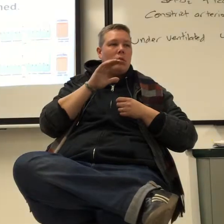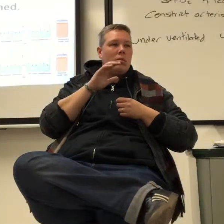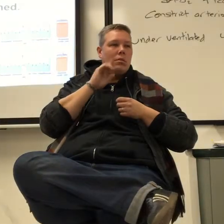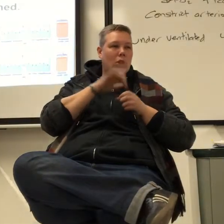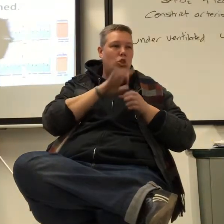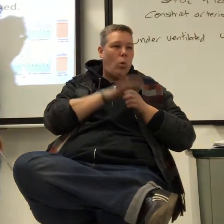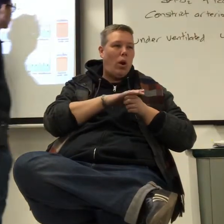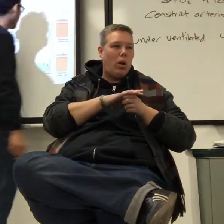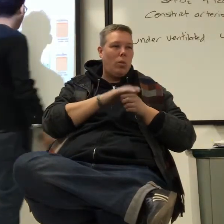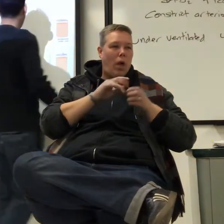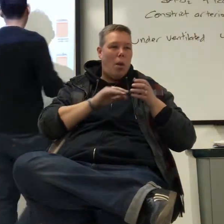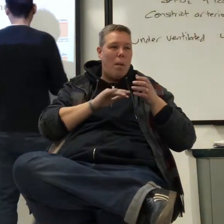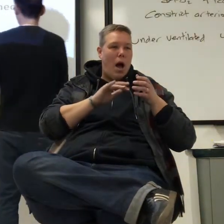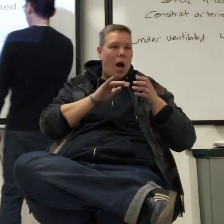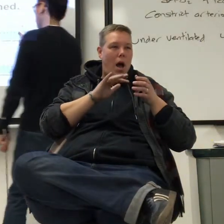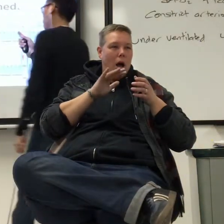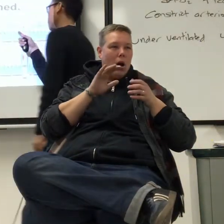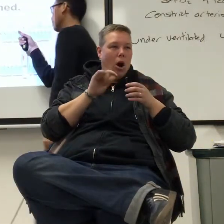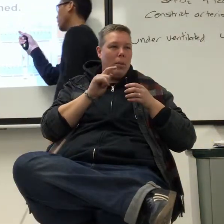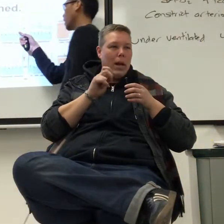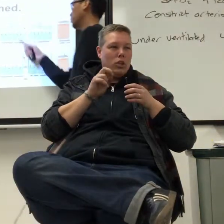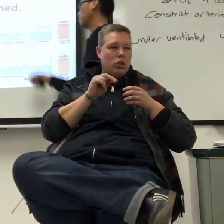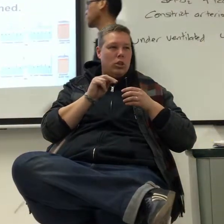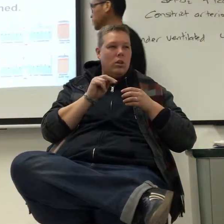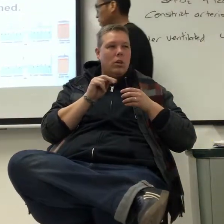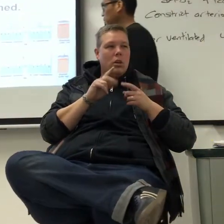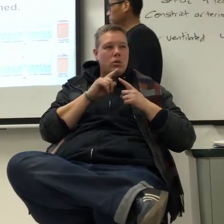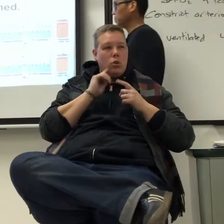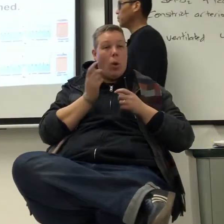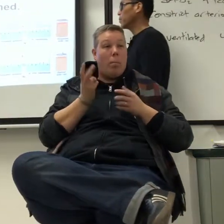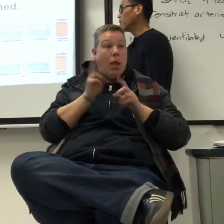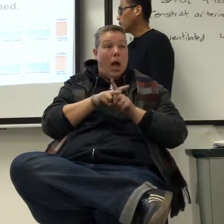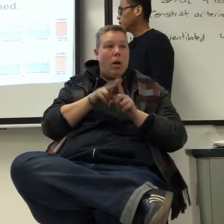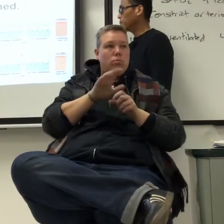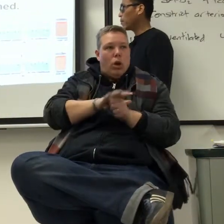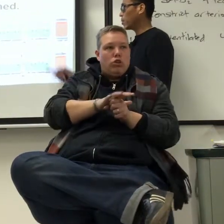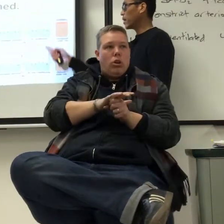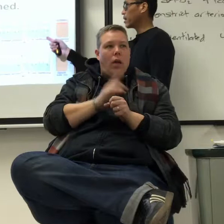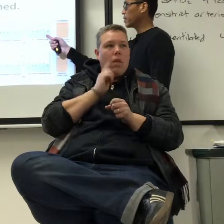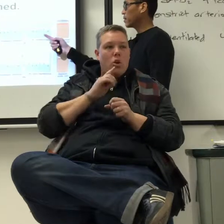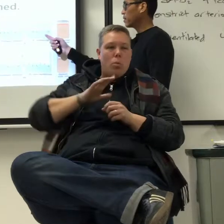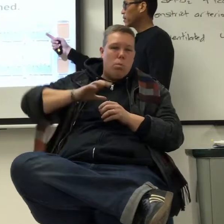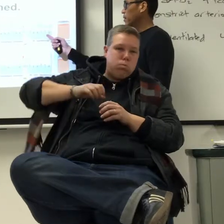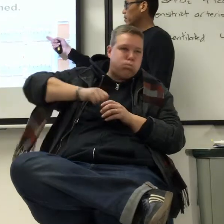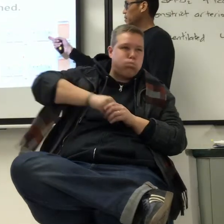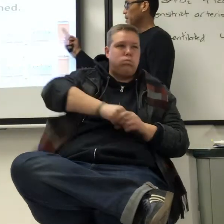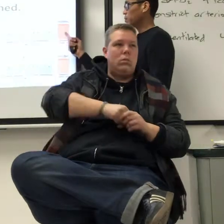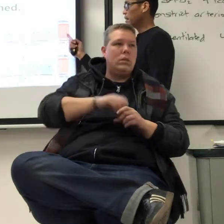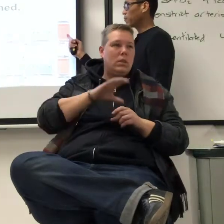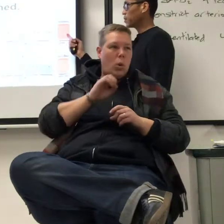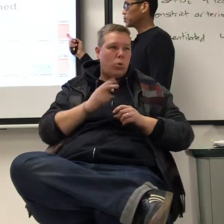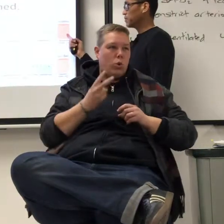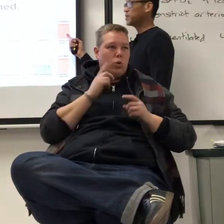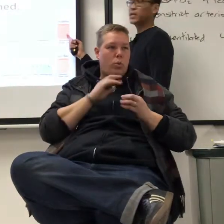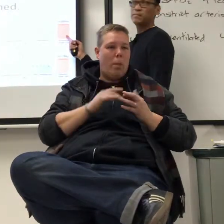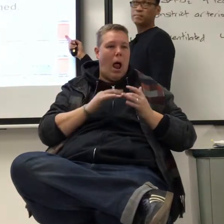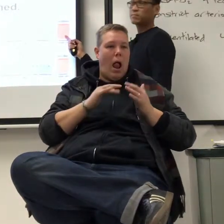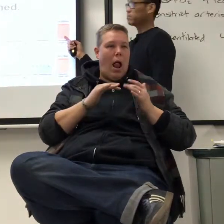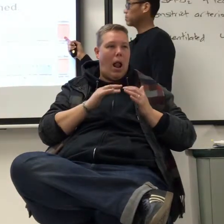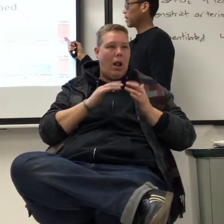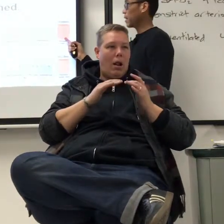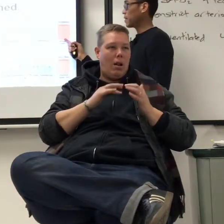pop. You apply pressure and you push the CO2 to bubble in to make your beverage